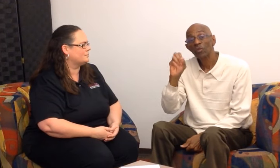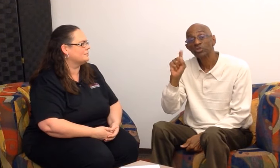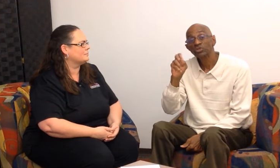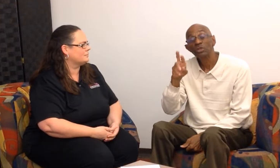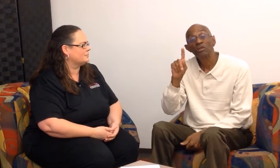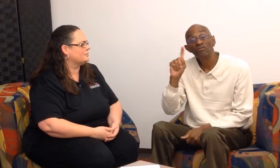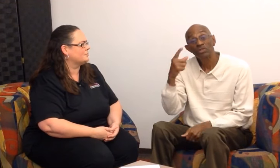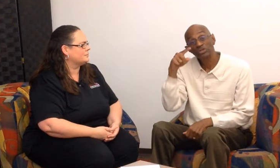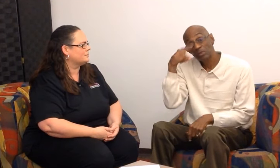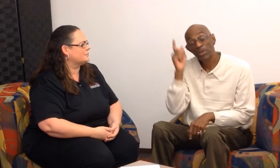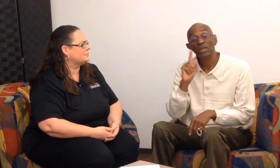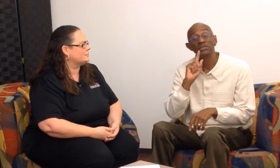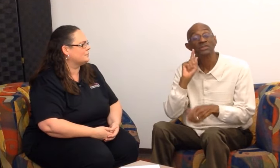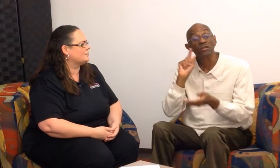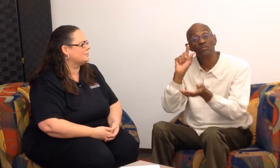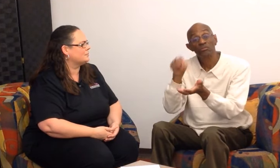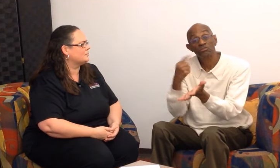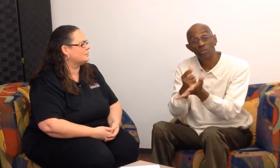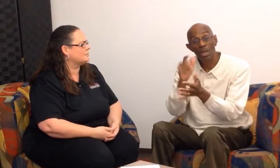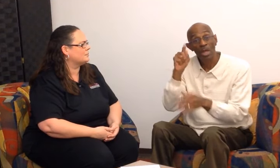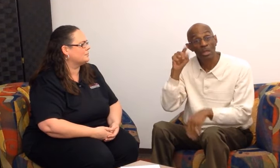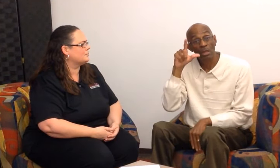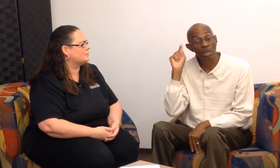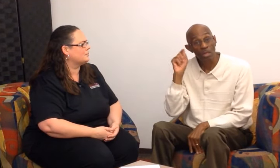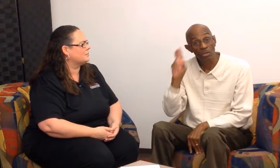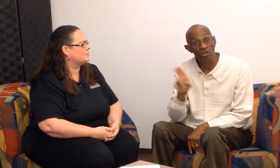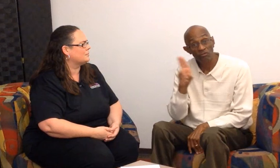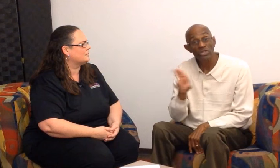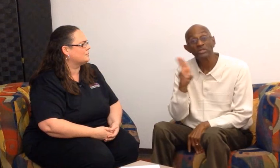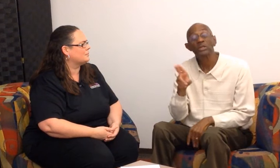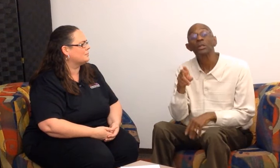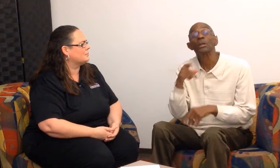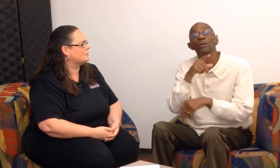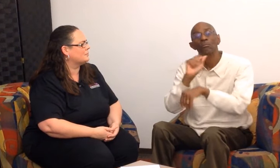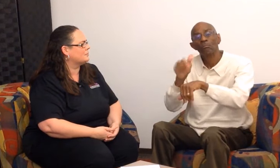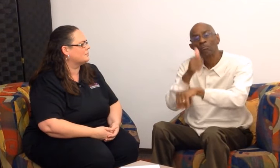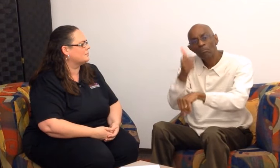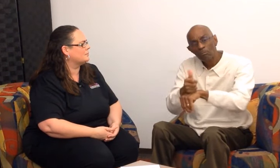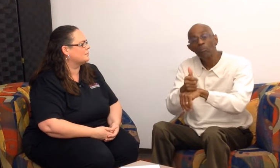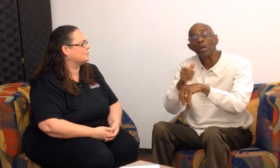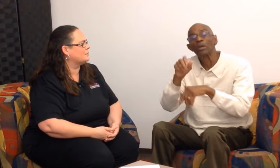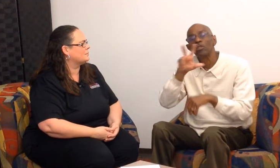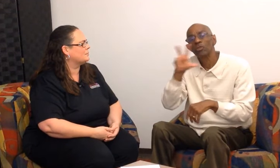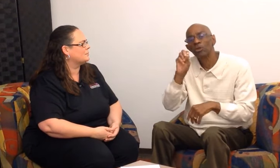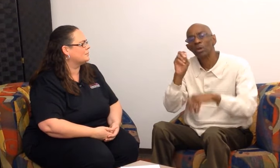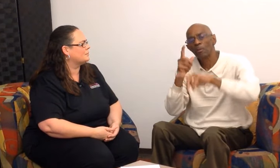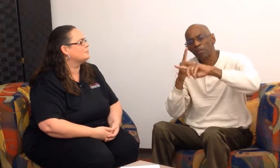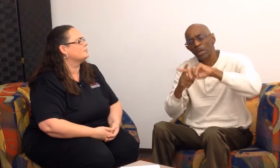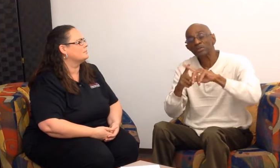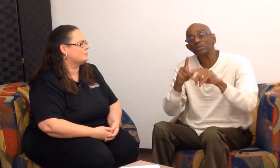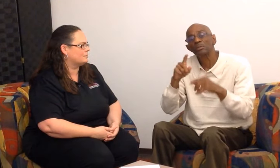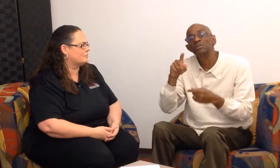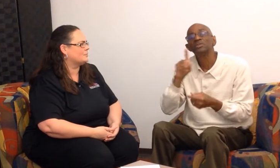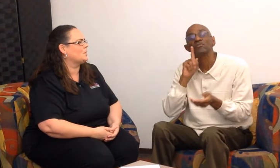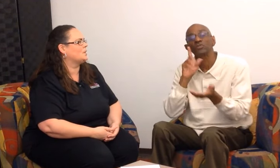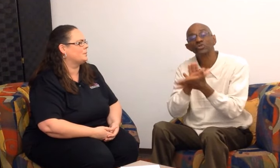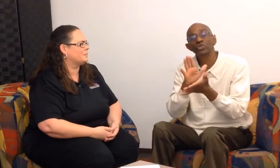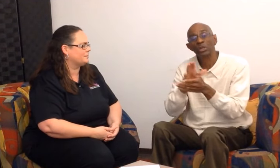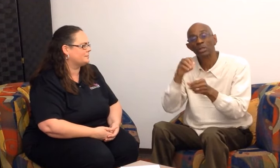notable individuals. The first is Dr. Andrew Foster, the first Black Deaf graduate at Gallaudet University who